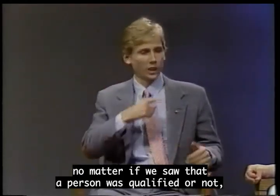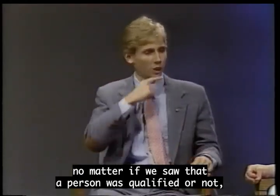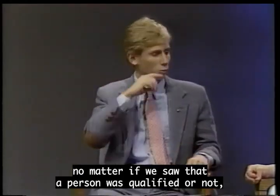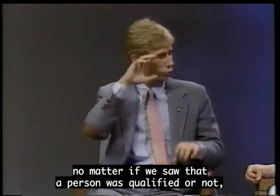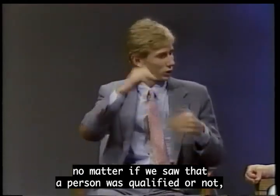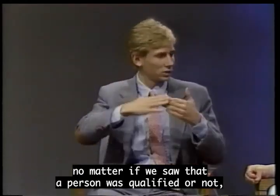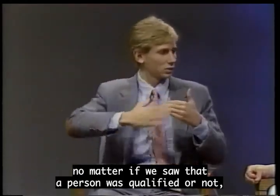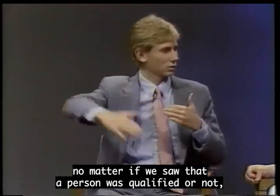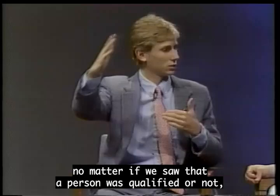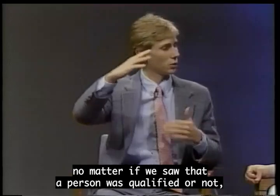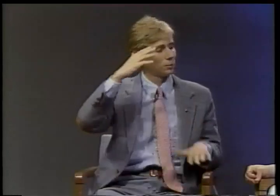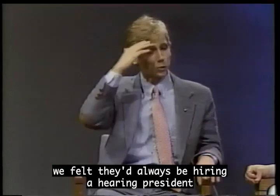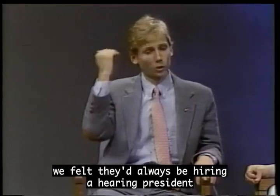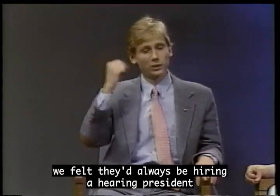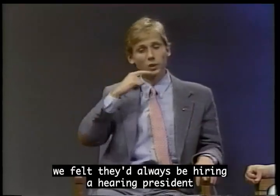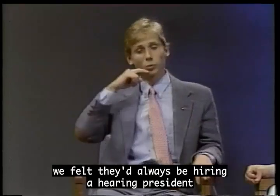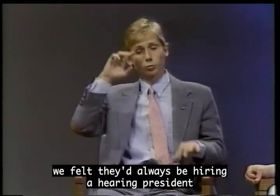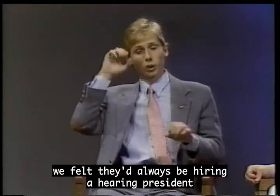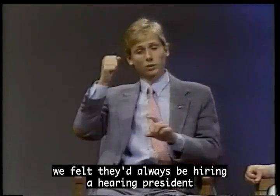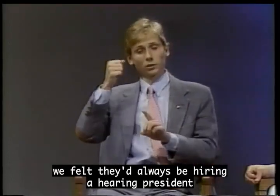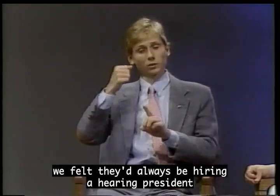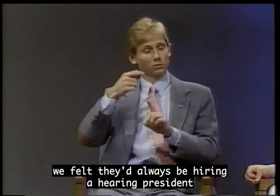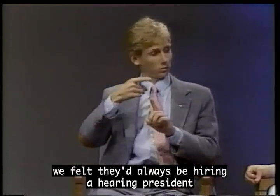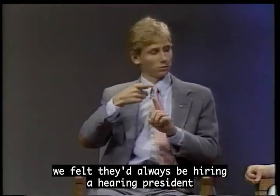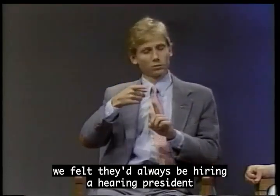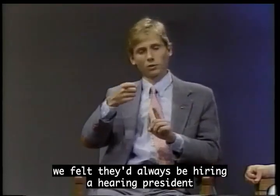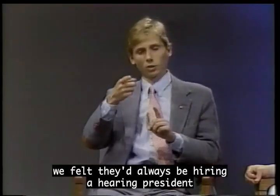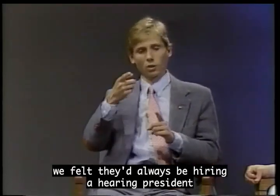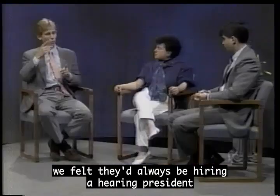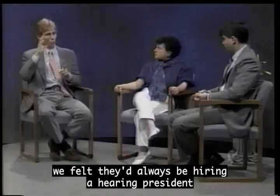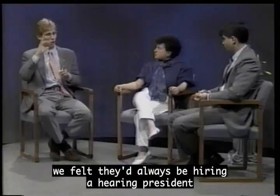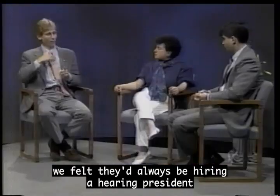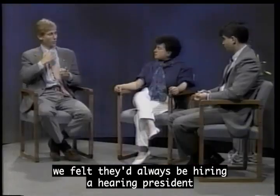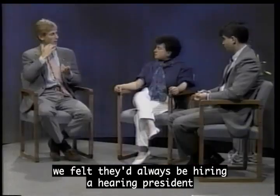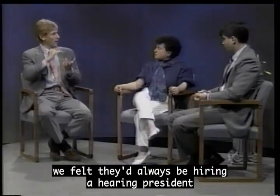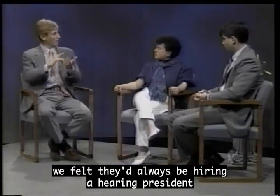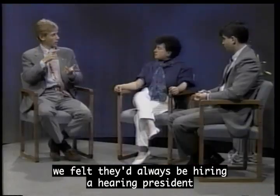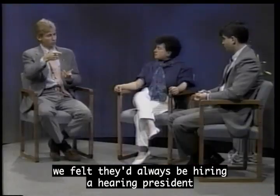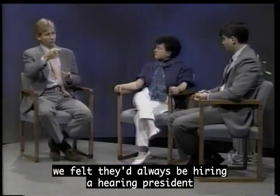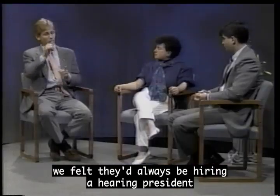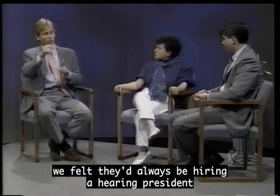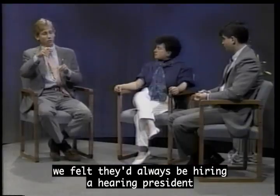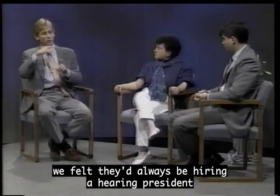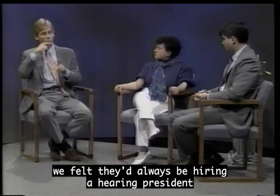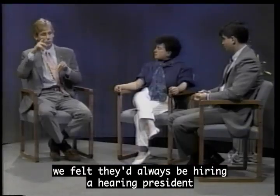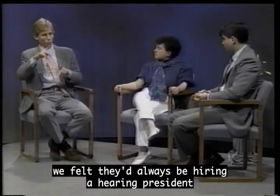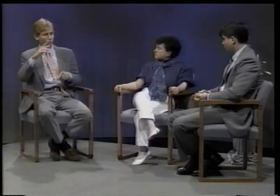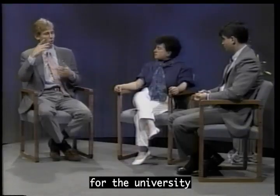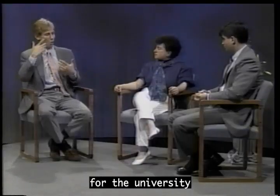or not, we felt they'd always be hiring a hearing president for the university,